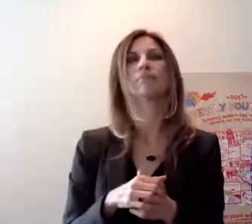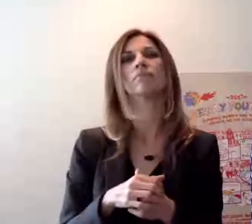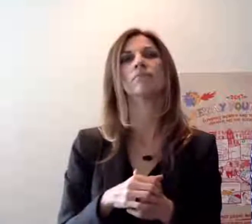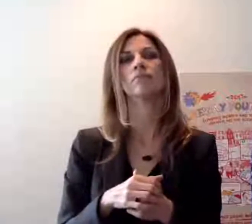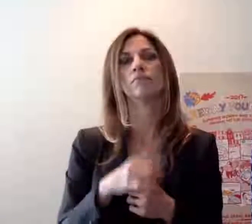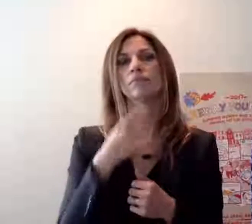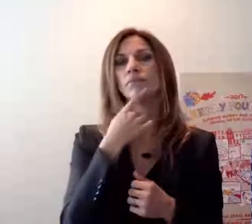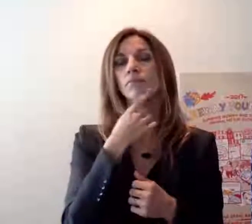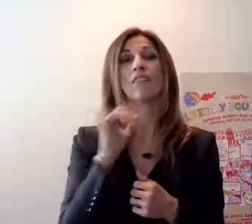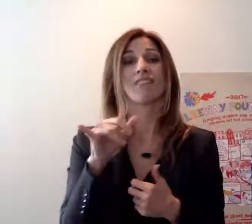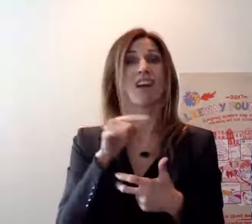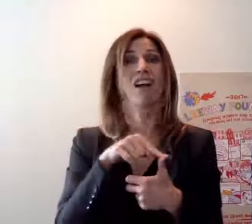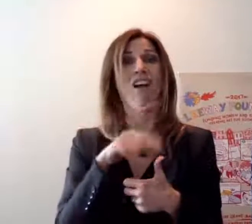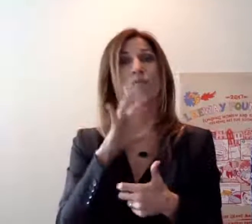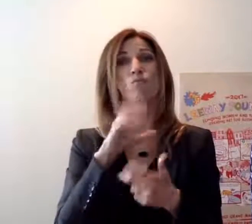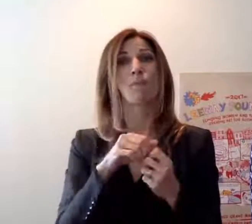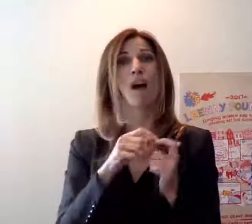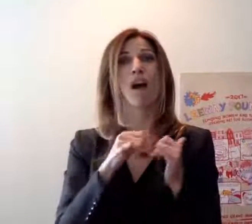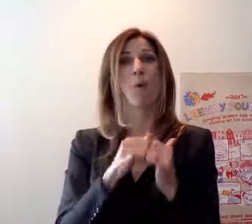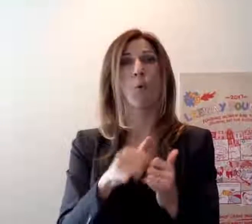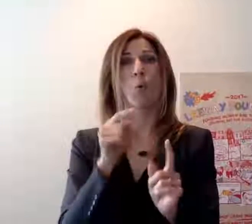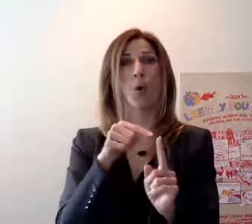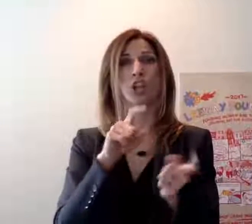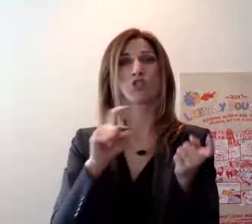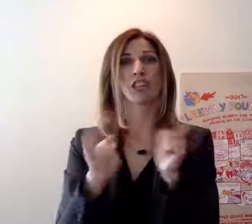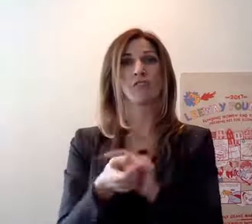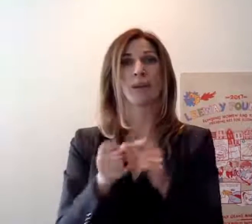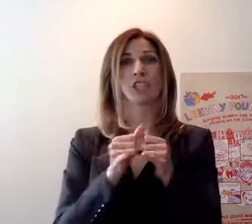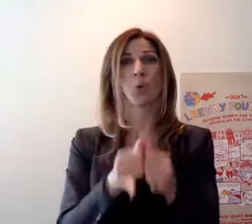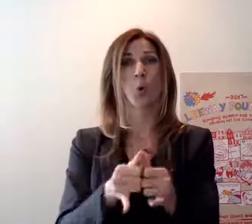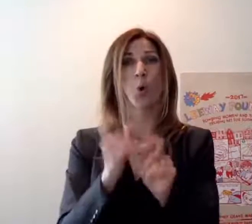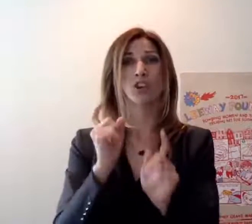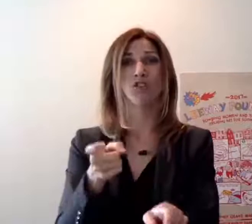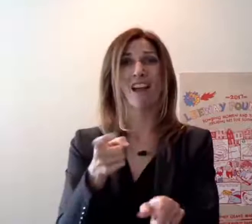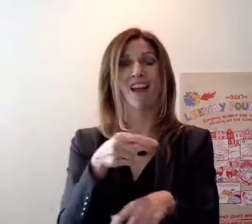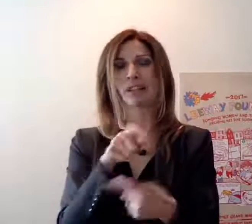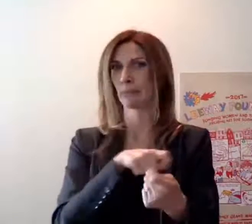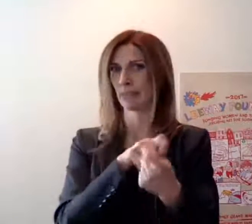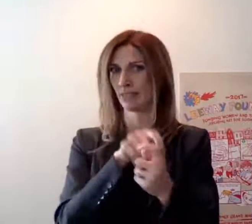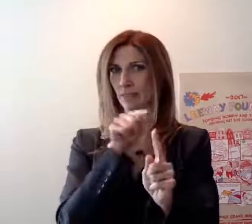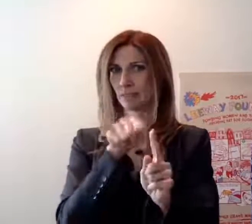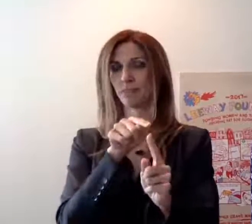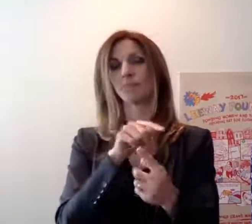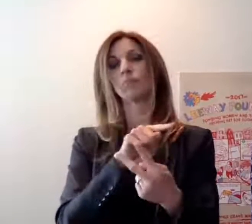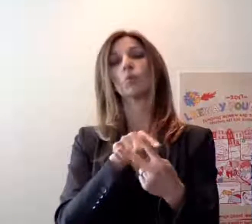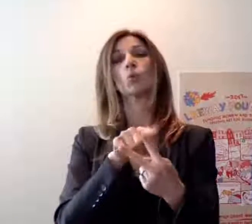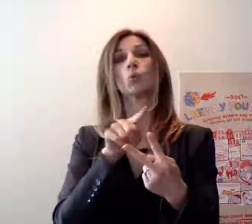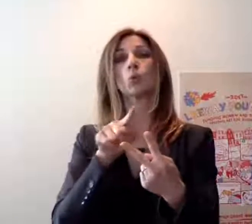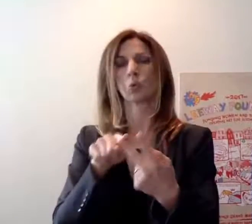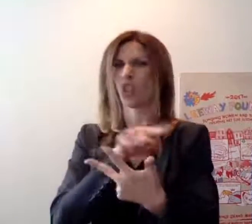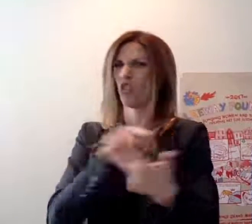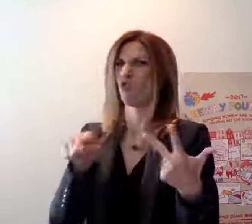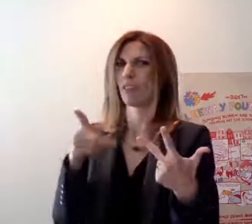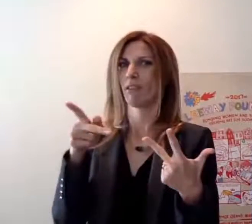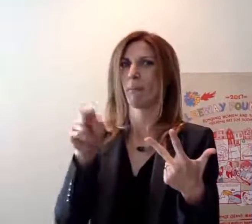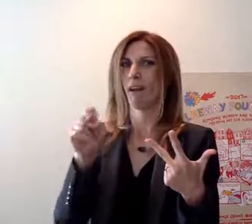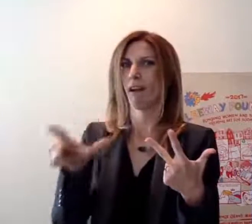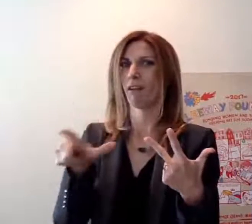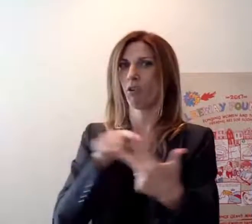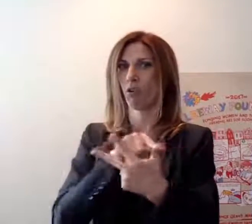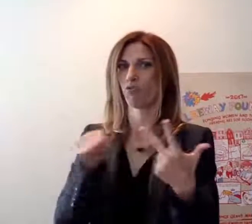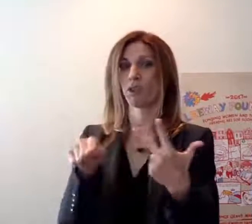the Transformation Award in particular, it's important to note that 2 of those 3 panelists in